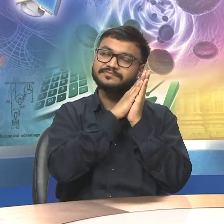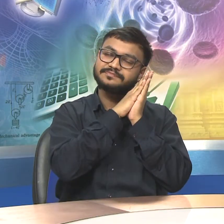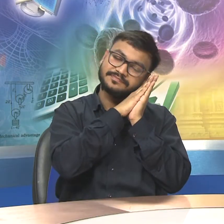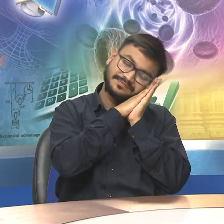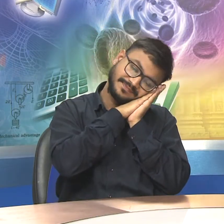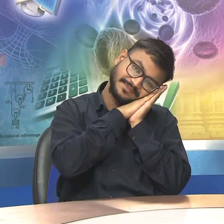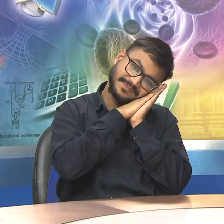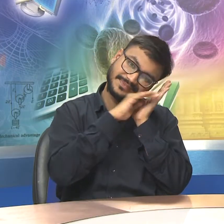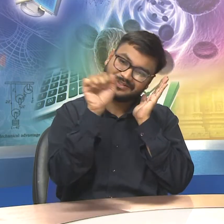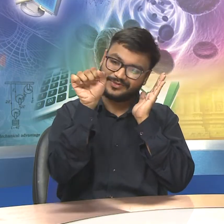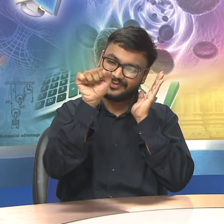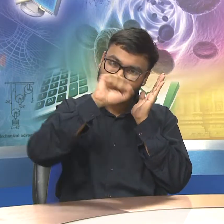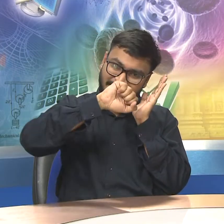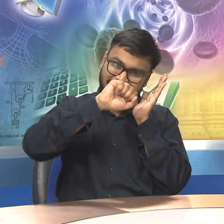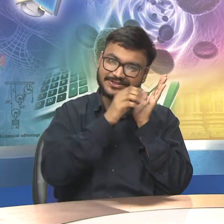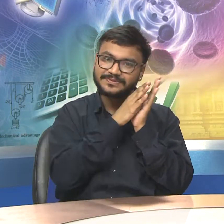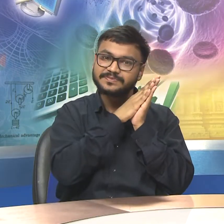to the side with this sign.